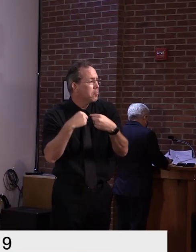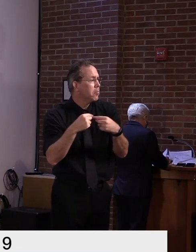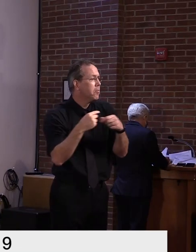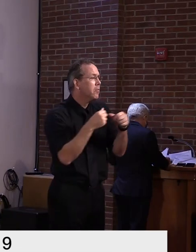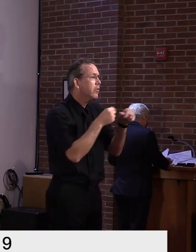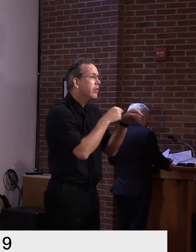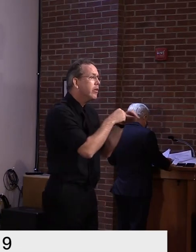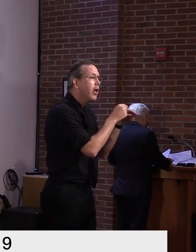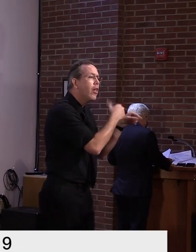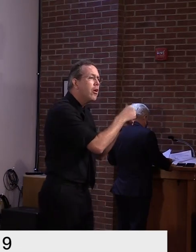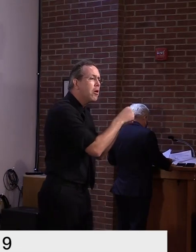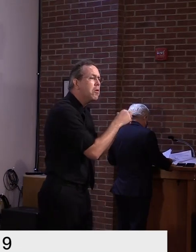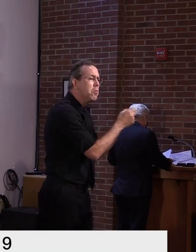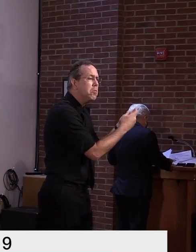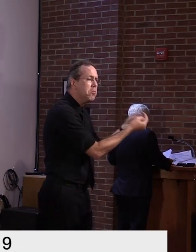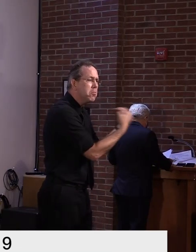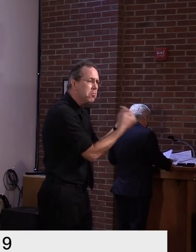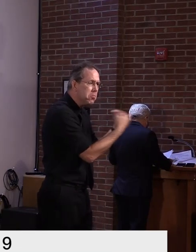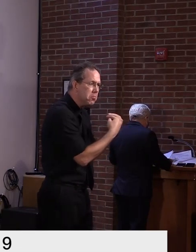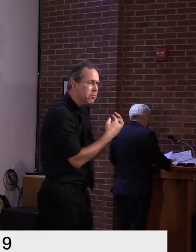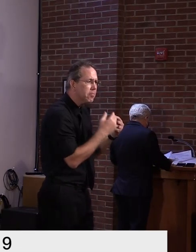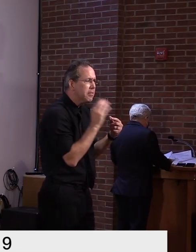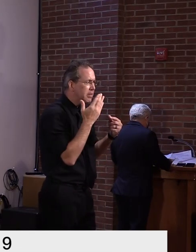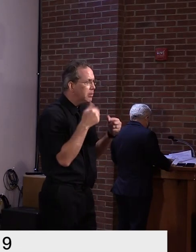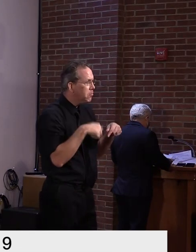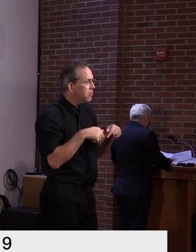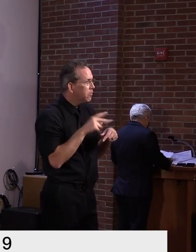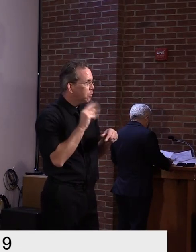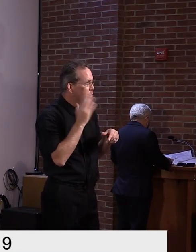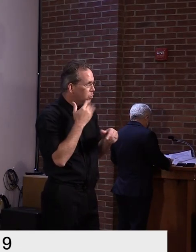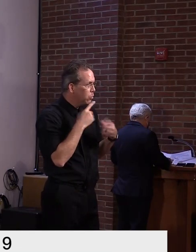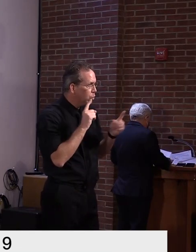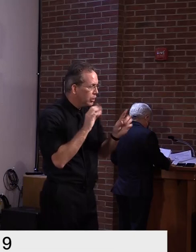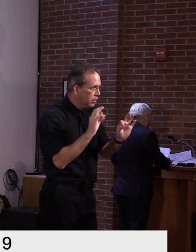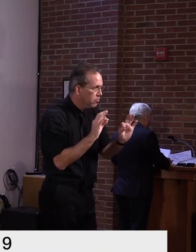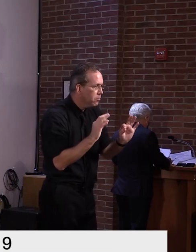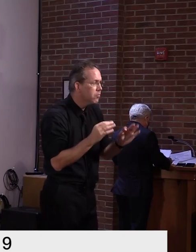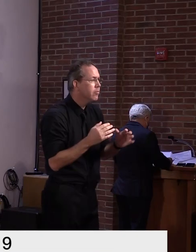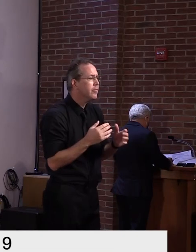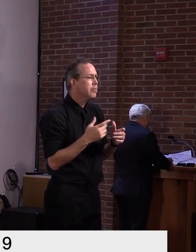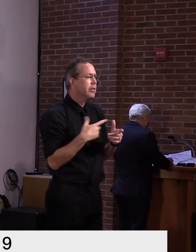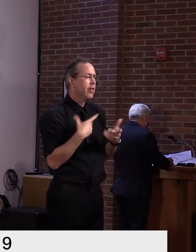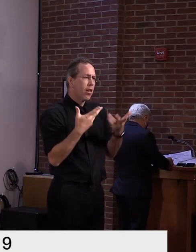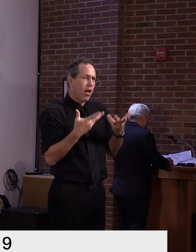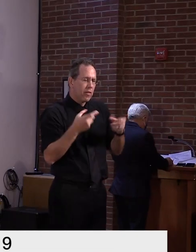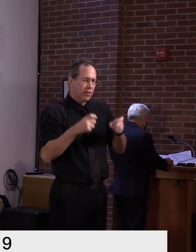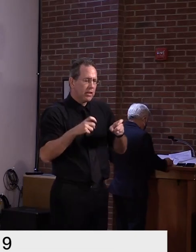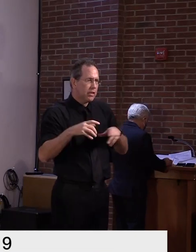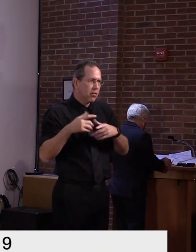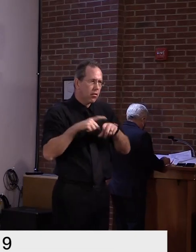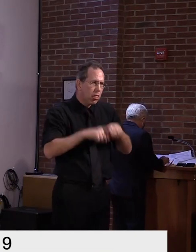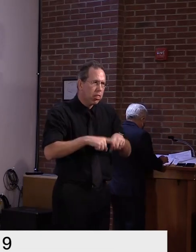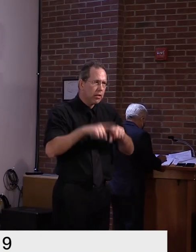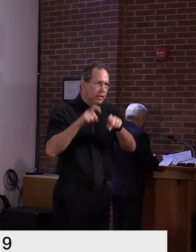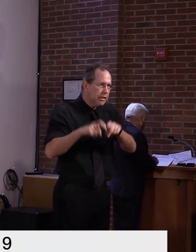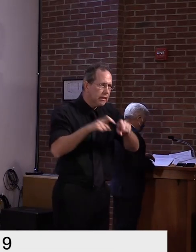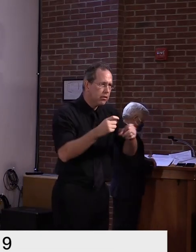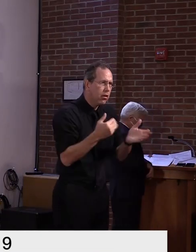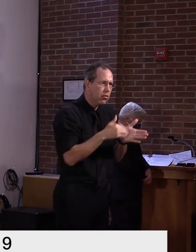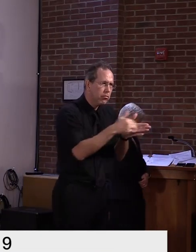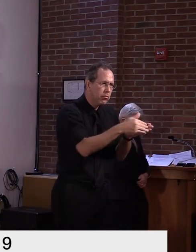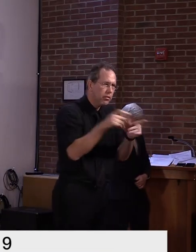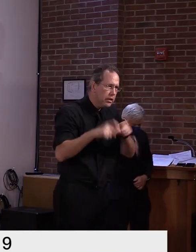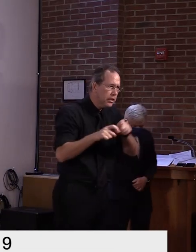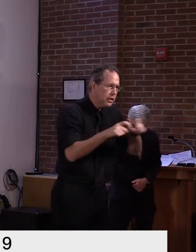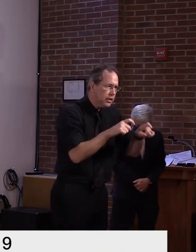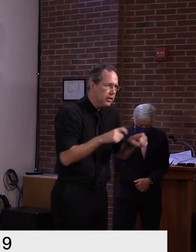benefit. We have ultimately put it on the schools to make sure that they adhere to the